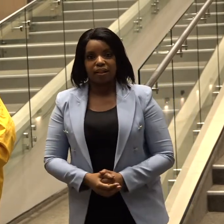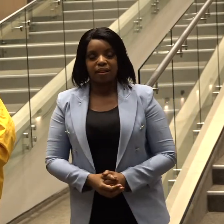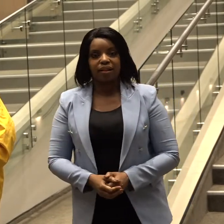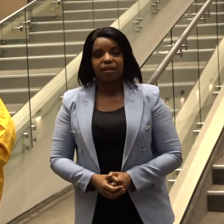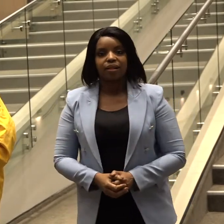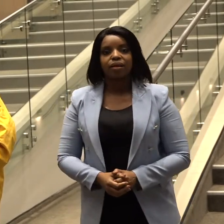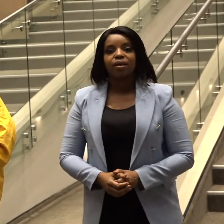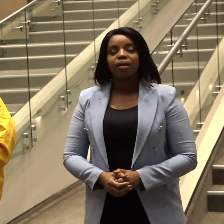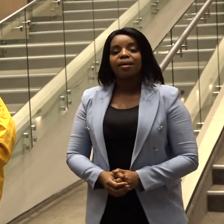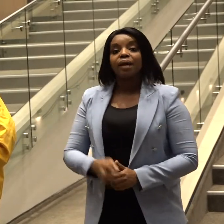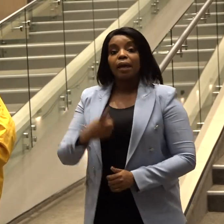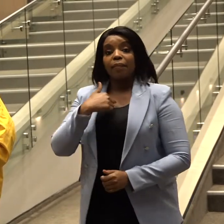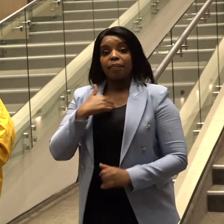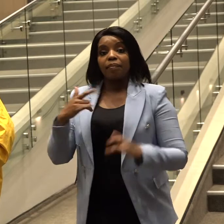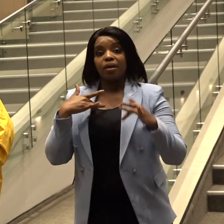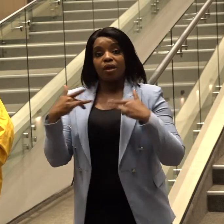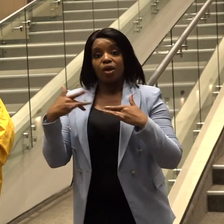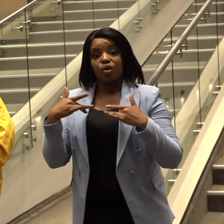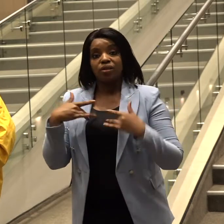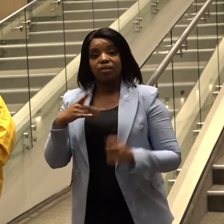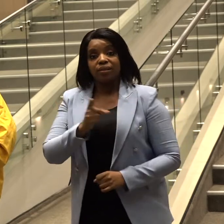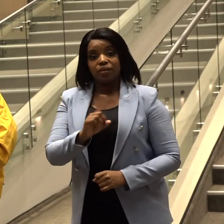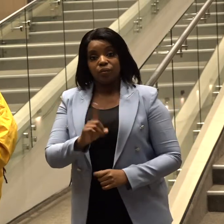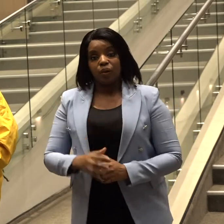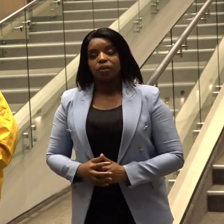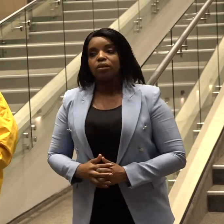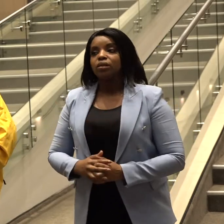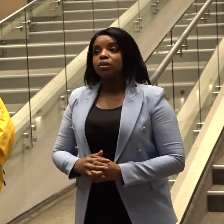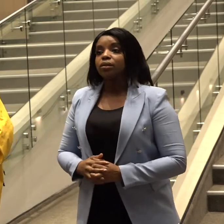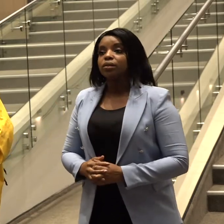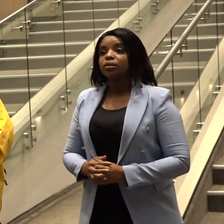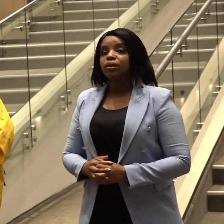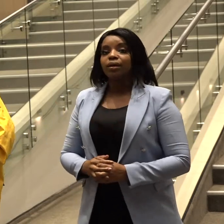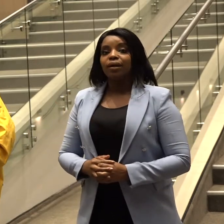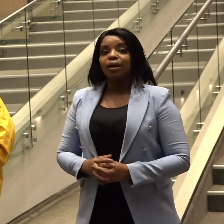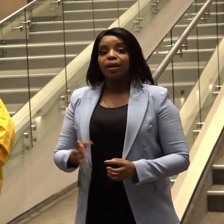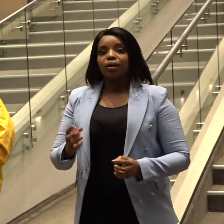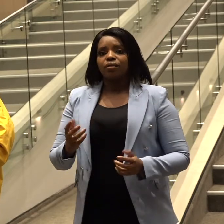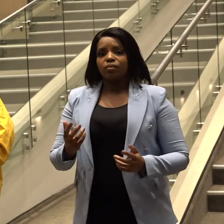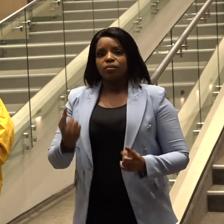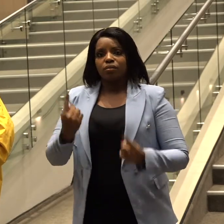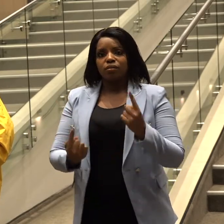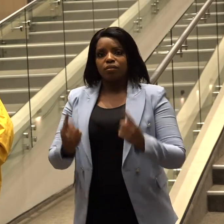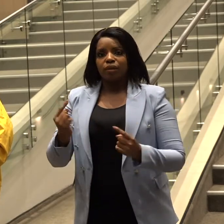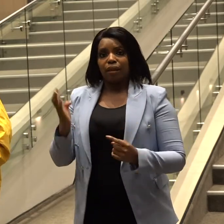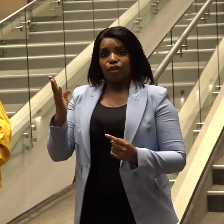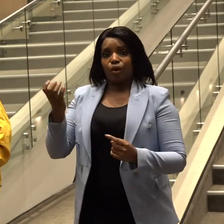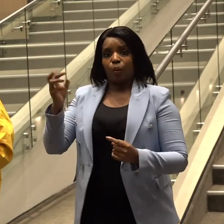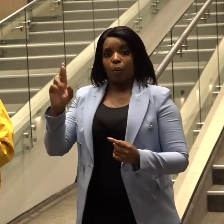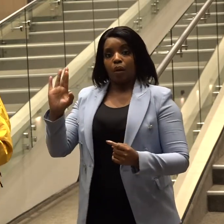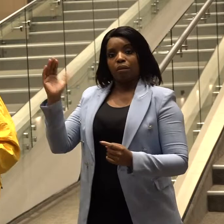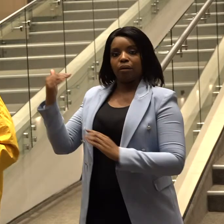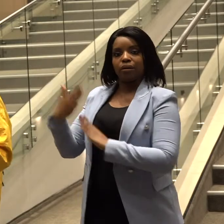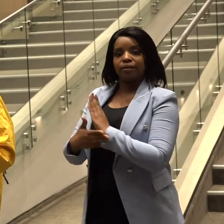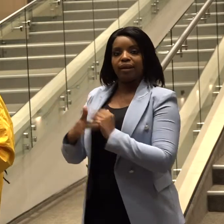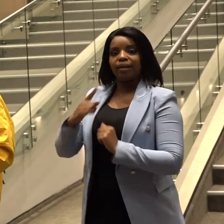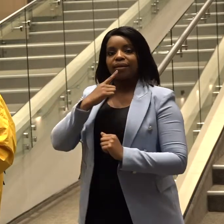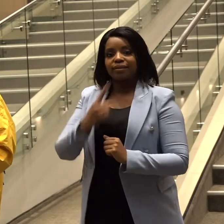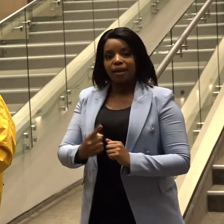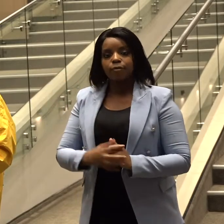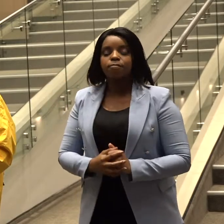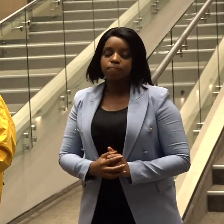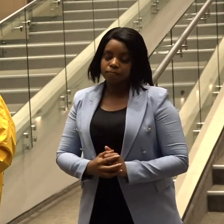and my concern is that somebody is whether there or this side sink security must be